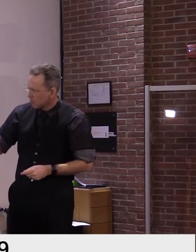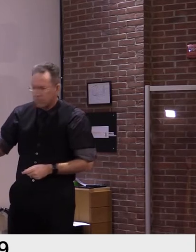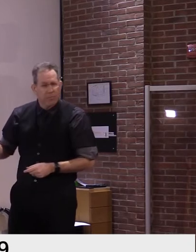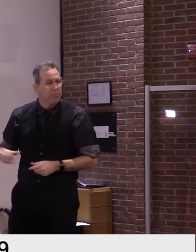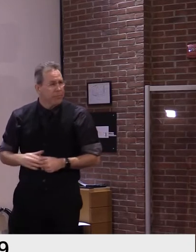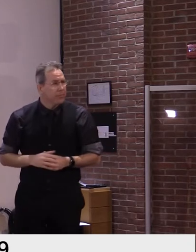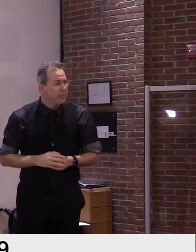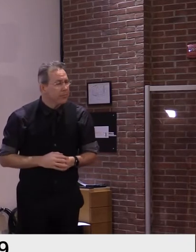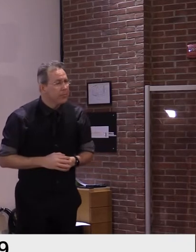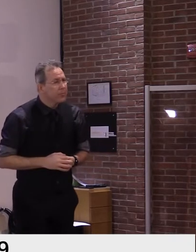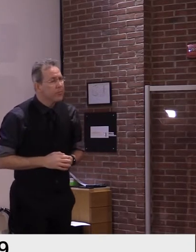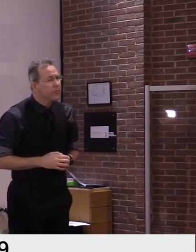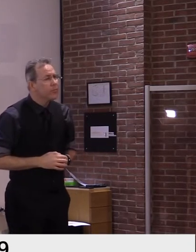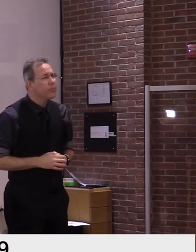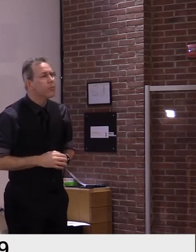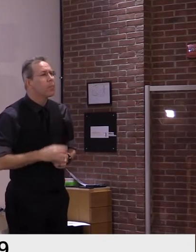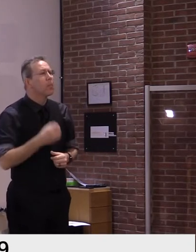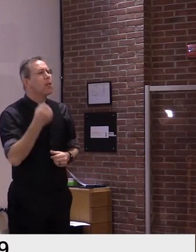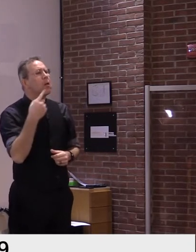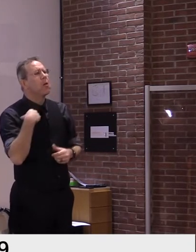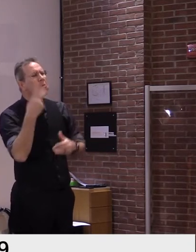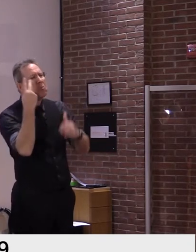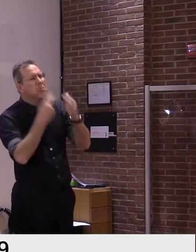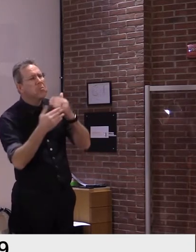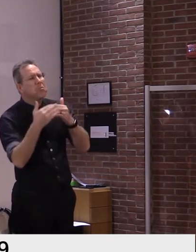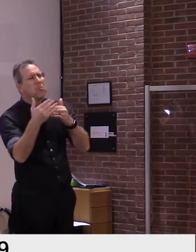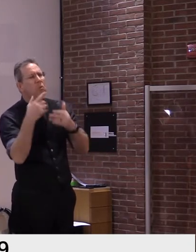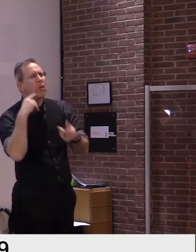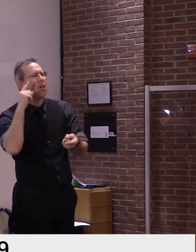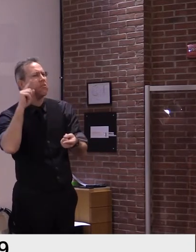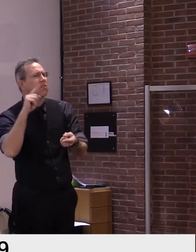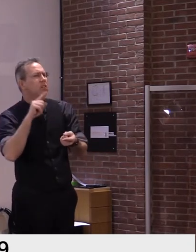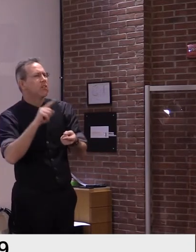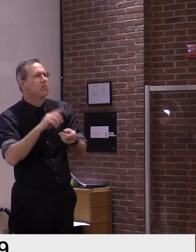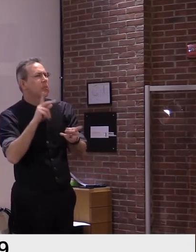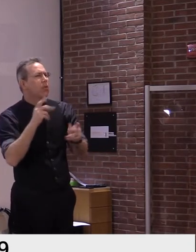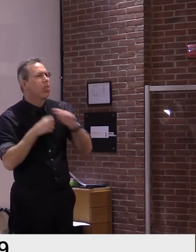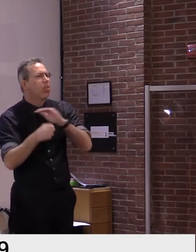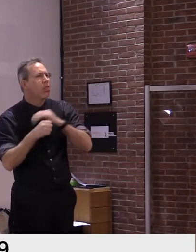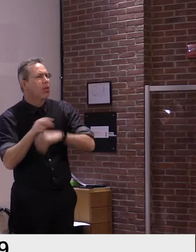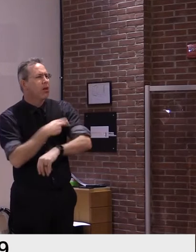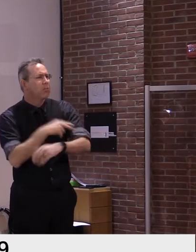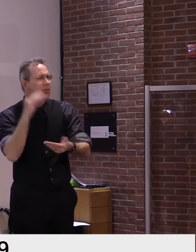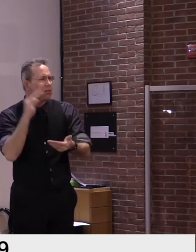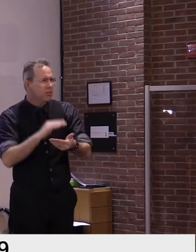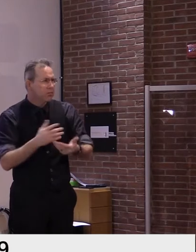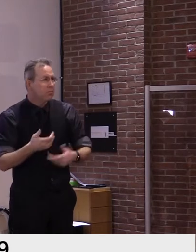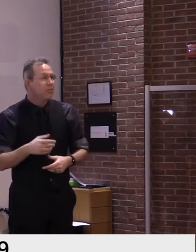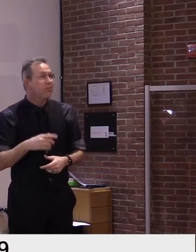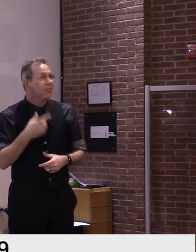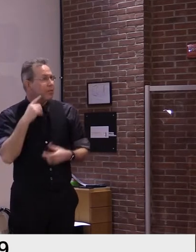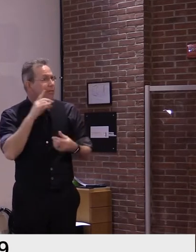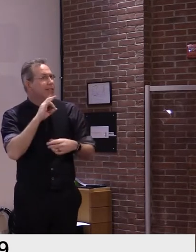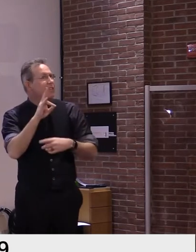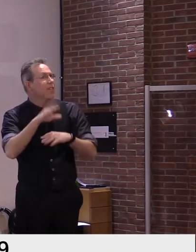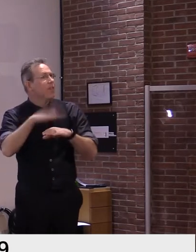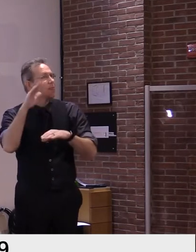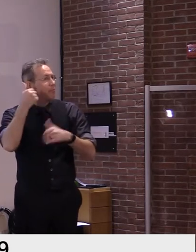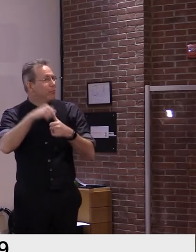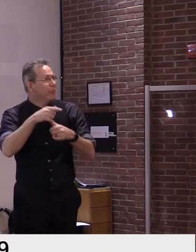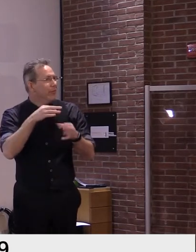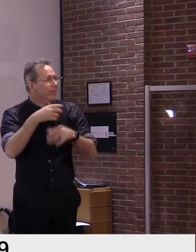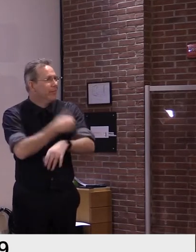the weeks ahead, as we are seeing fewer cases, again, amongst our most vulnerable. Turning to the Vermont forecast,